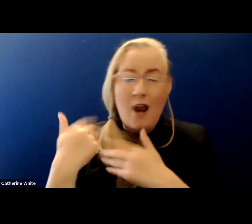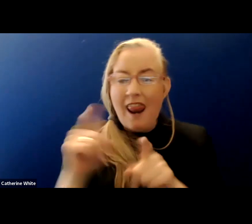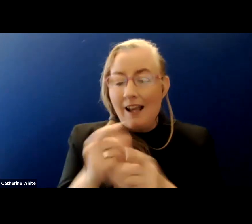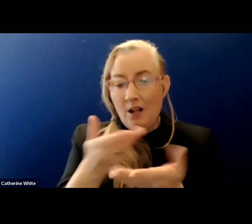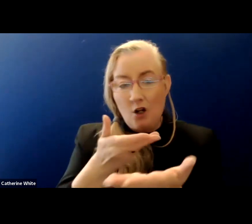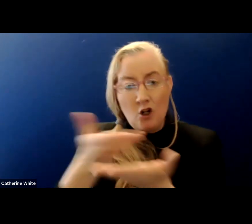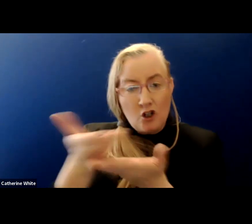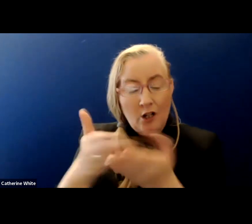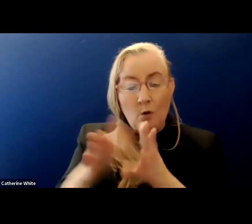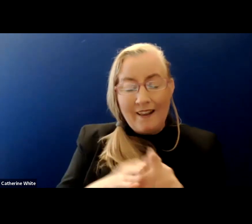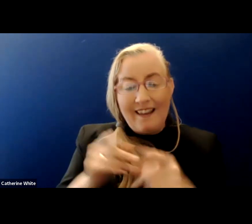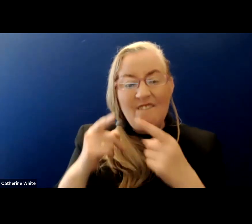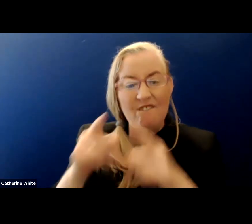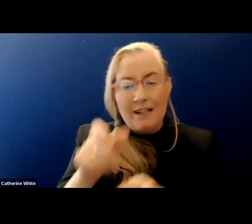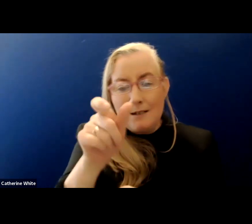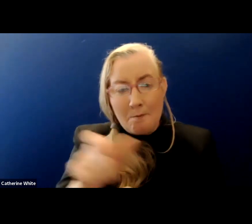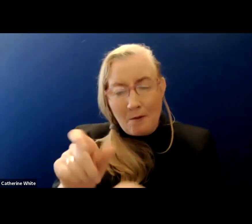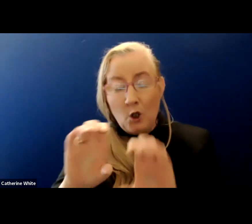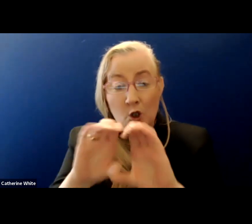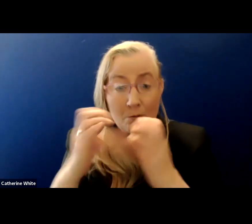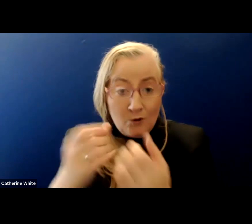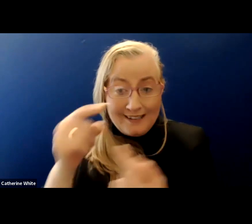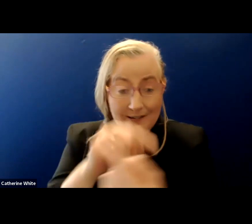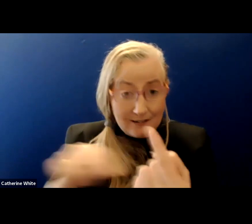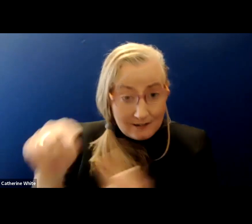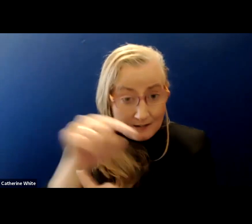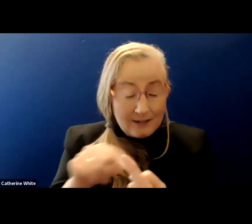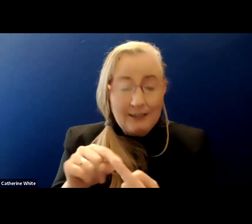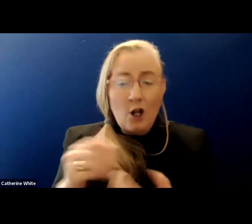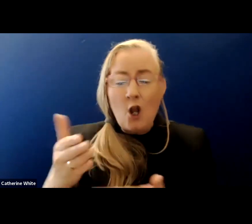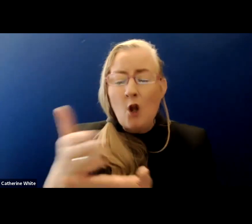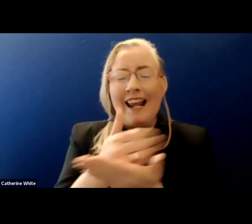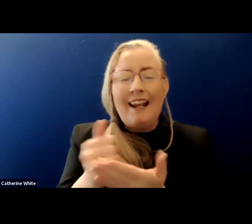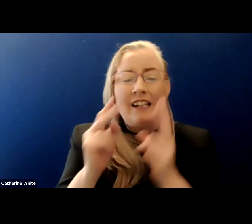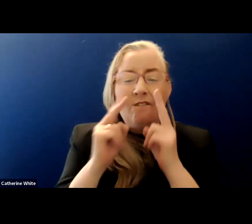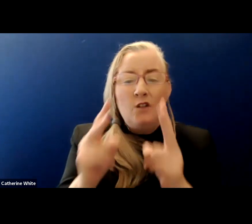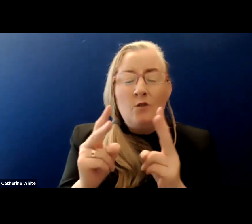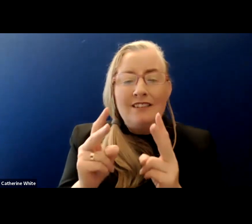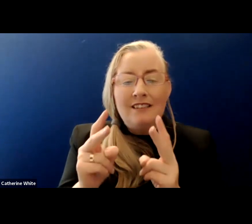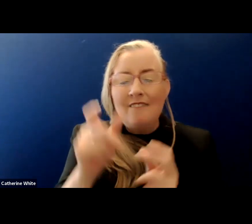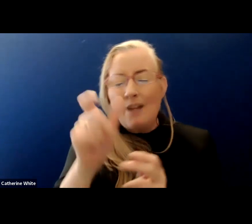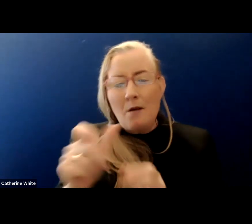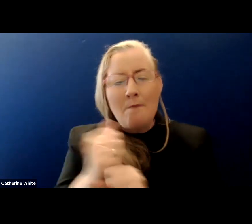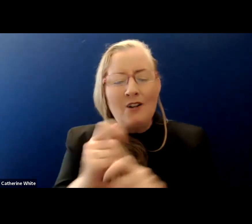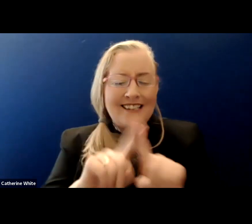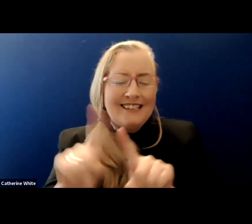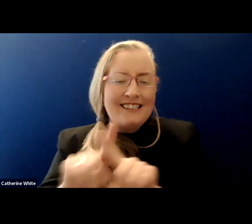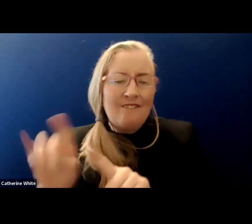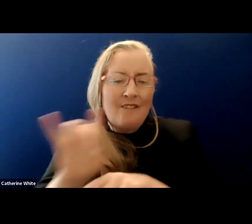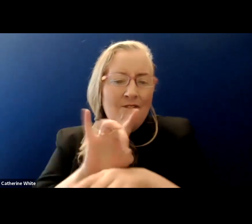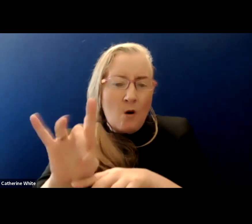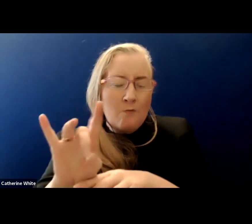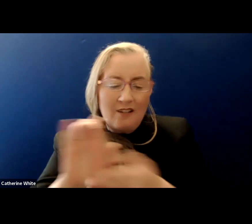with victim communities and collecting the views of victims about different forms of